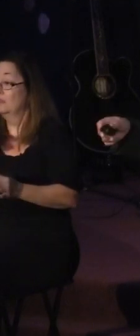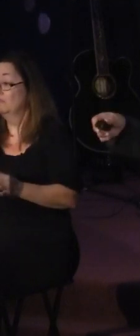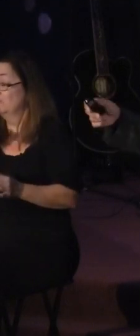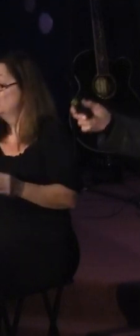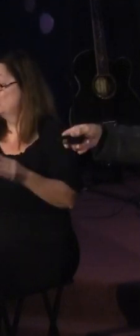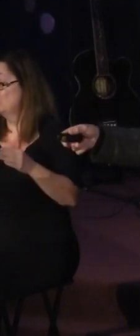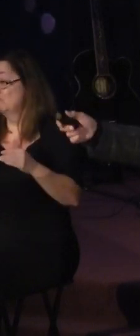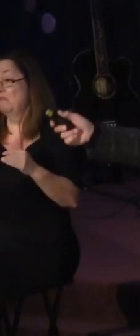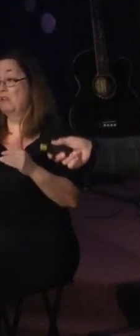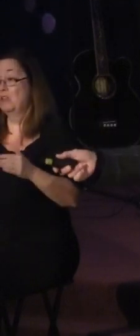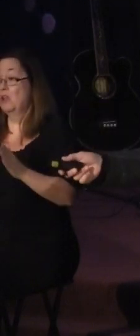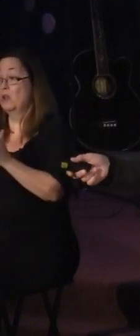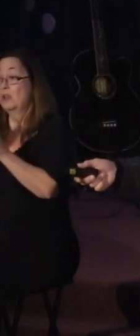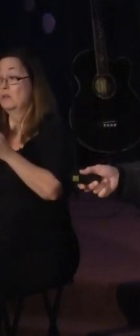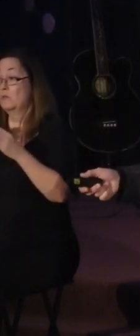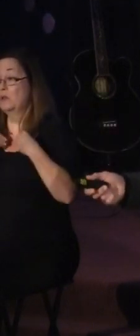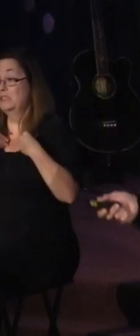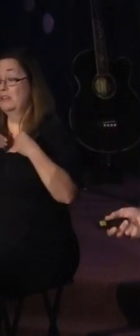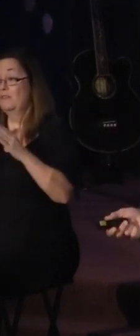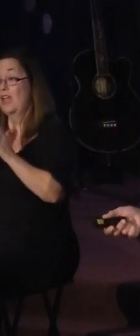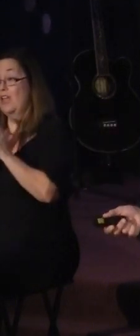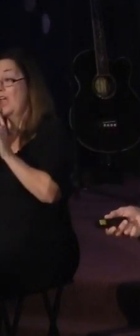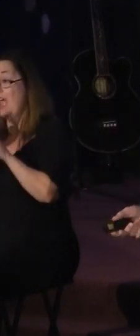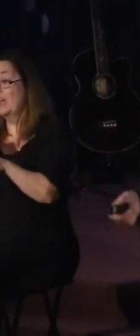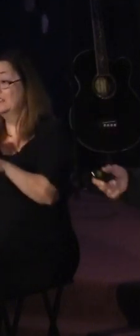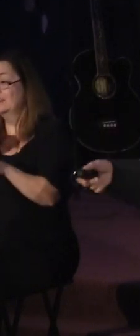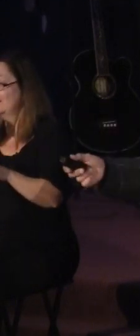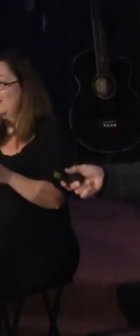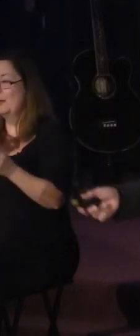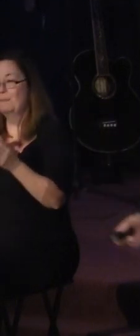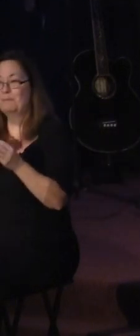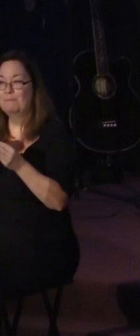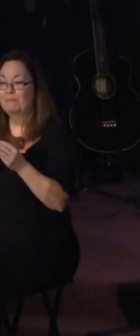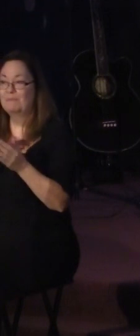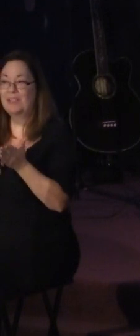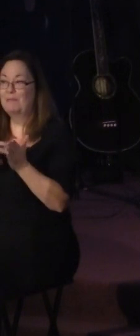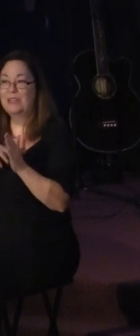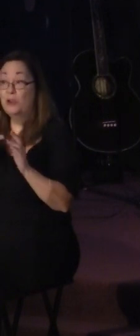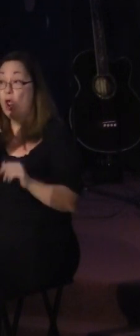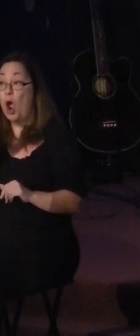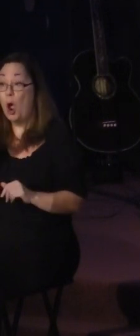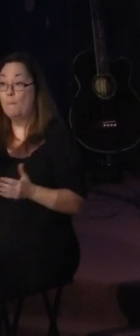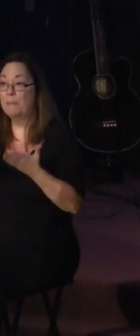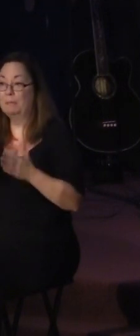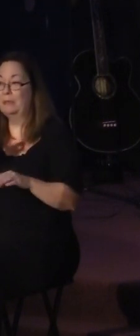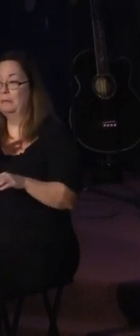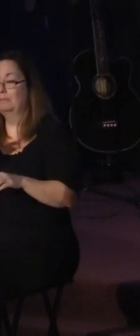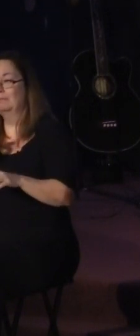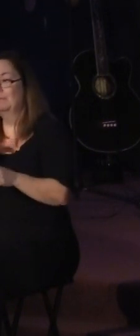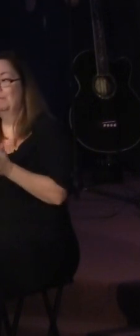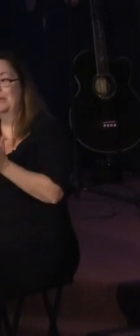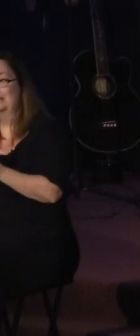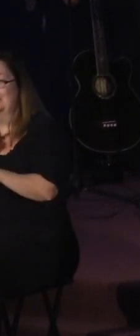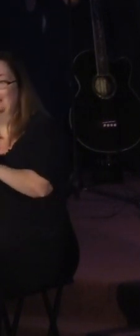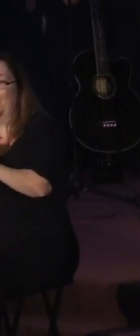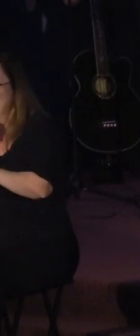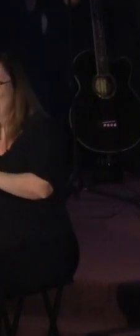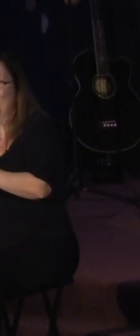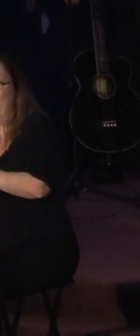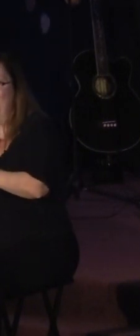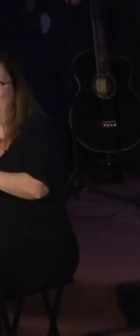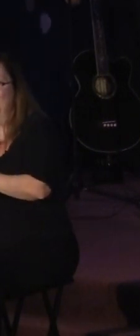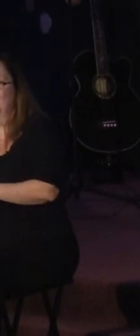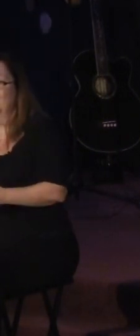haven't received the answer to your prayer, it doesn't mean it's no. It just might mean it's not the time. And then number